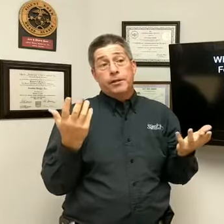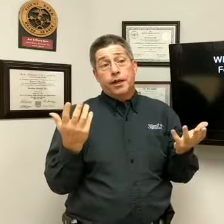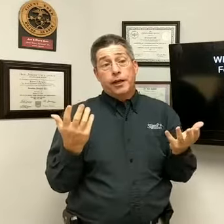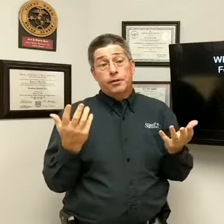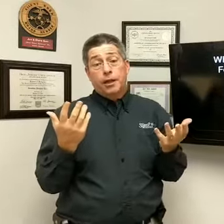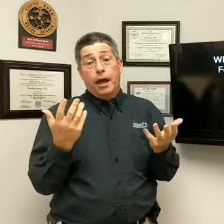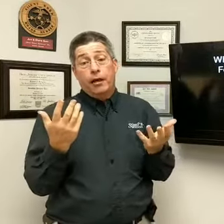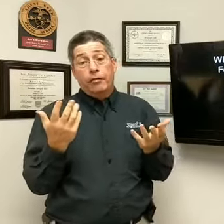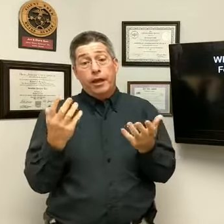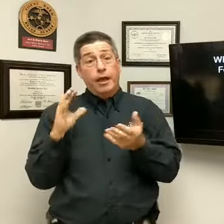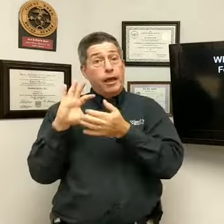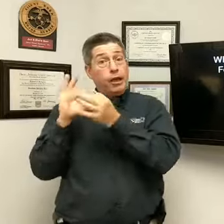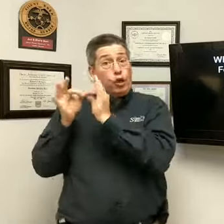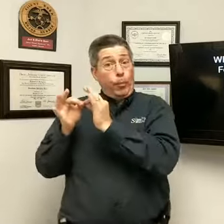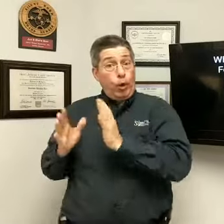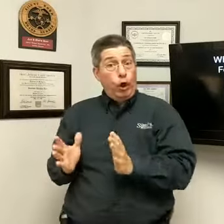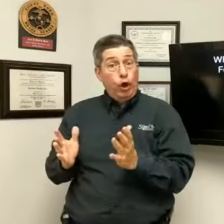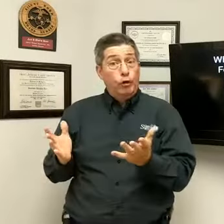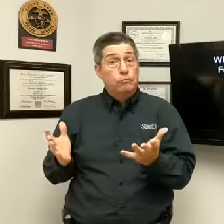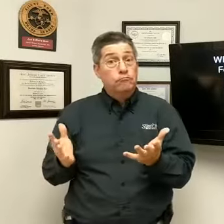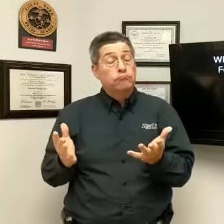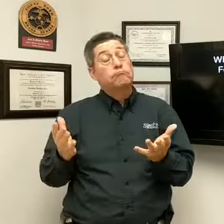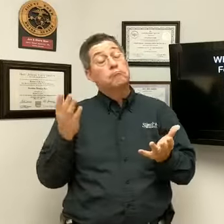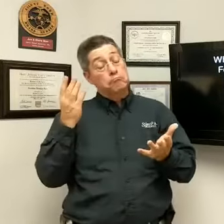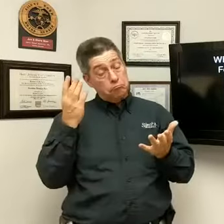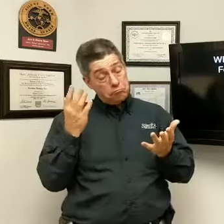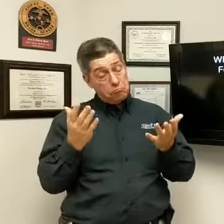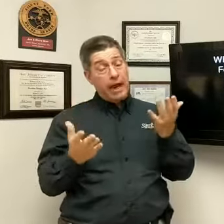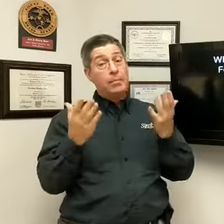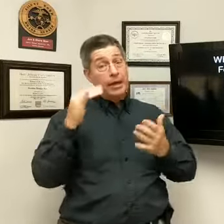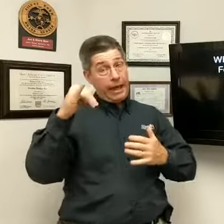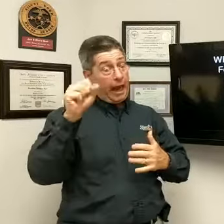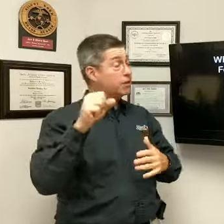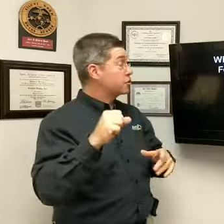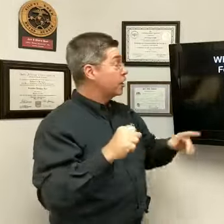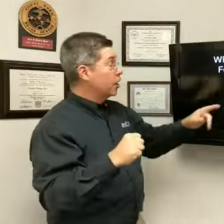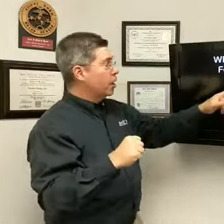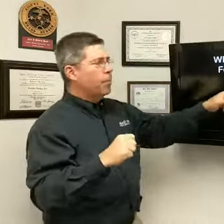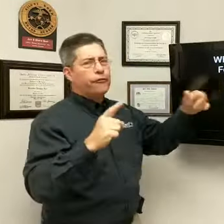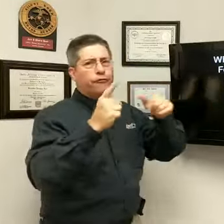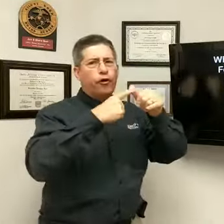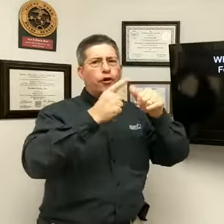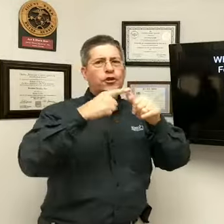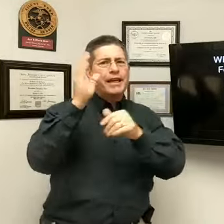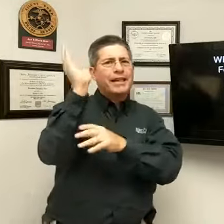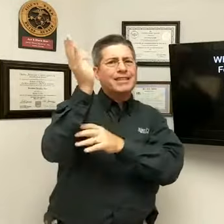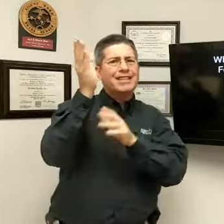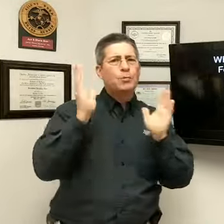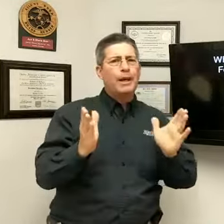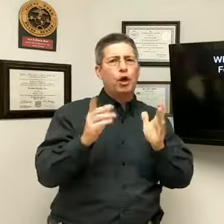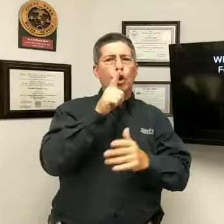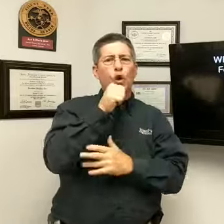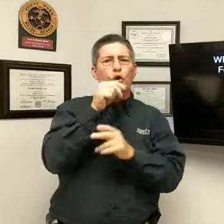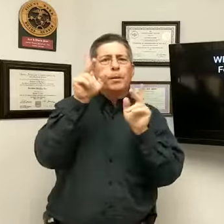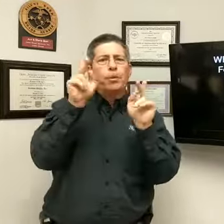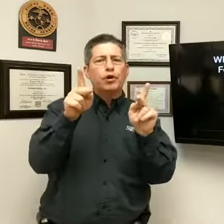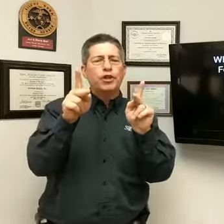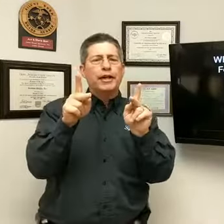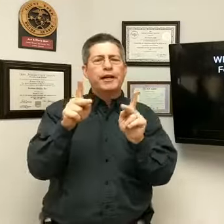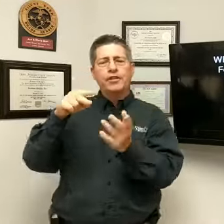it the interpreter? Maybe, yes. But first, it's the speaker, who the person is